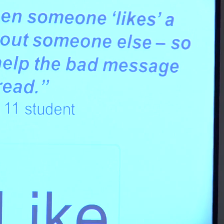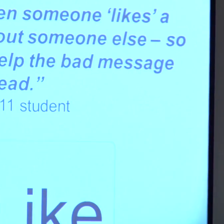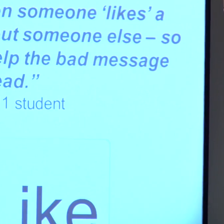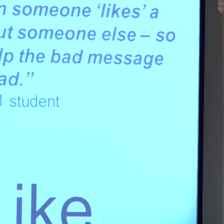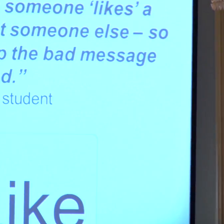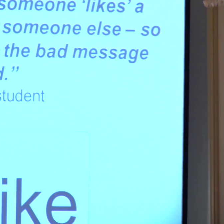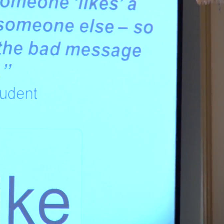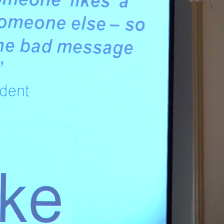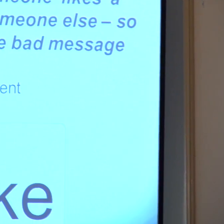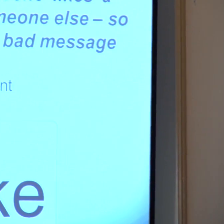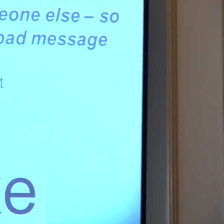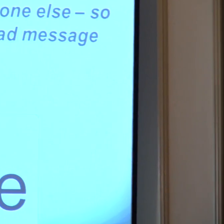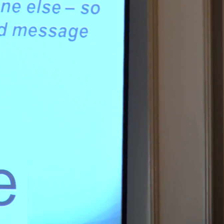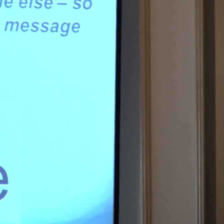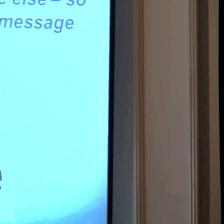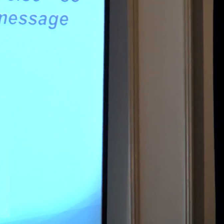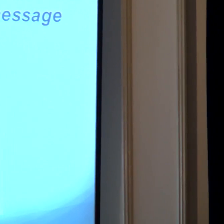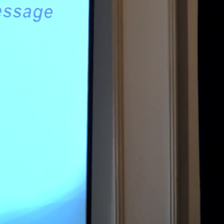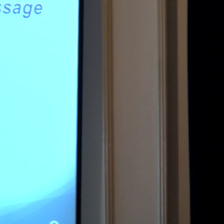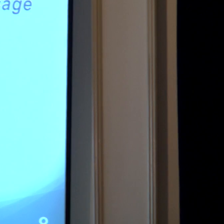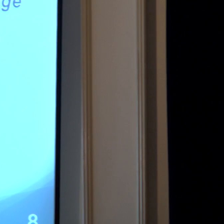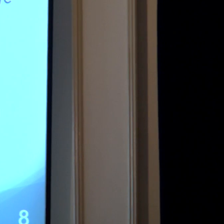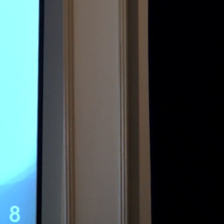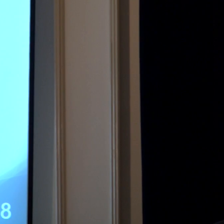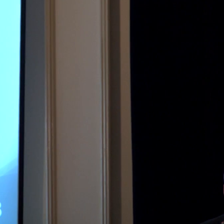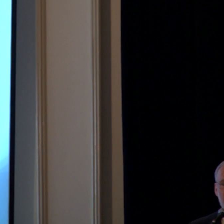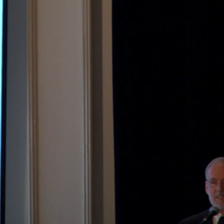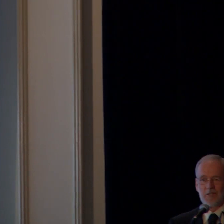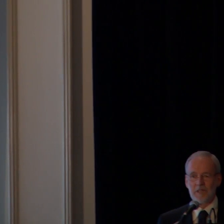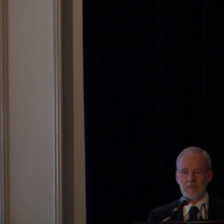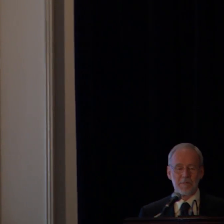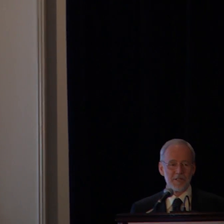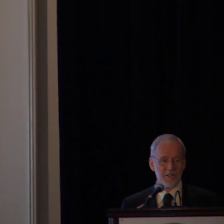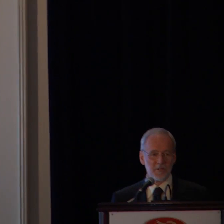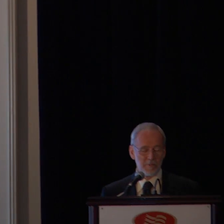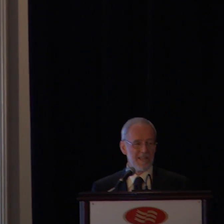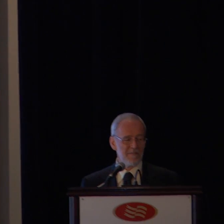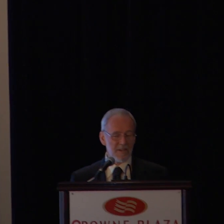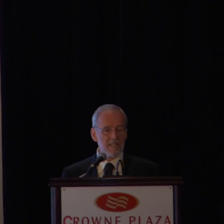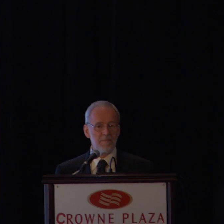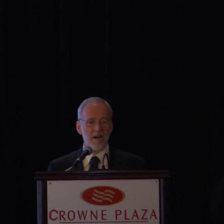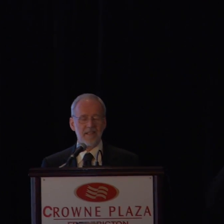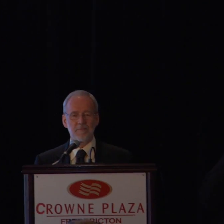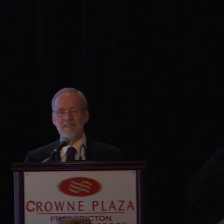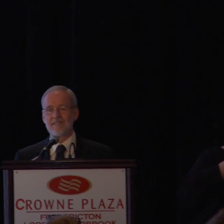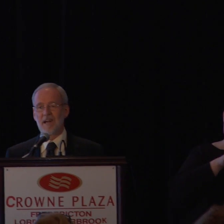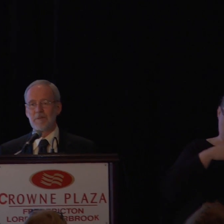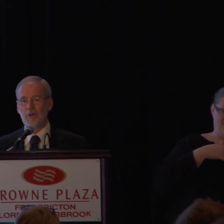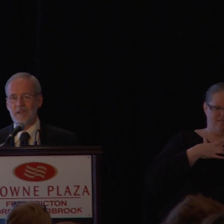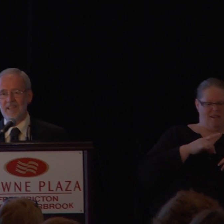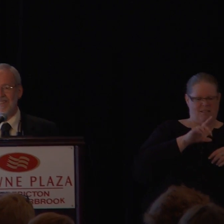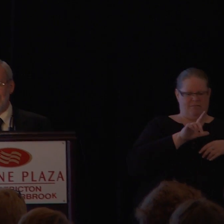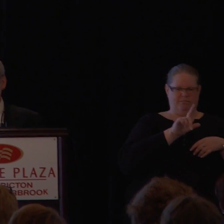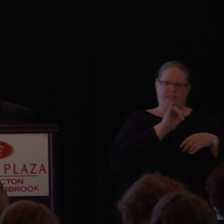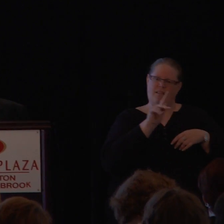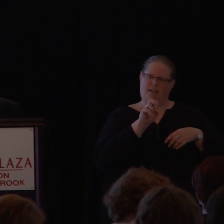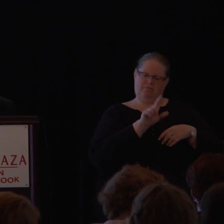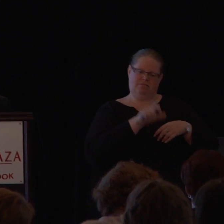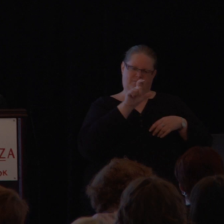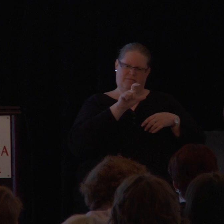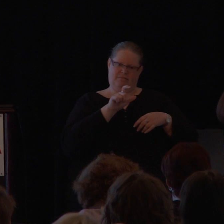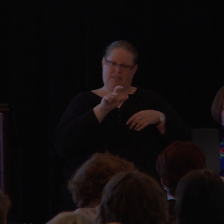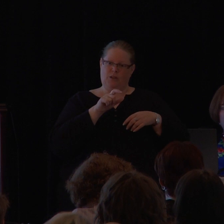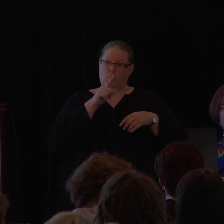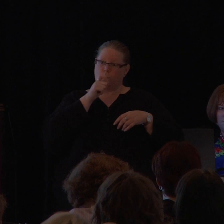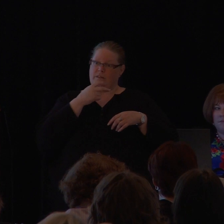for people to climb on and like the negative comments so that the person who's being victimized by the cyberbullying gets the